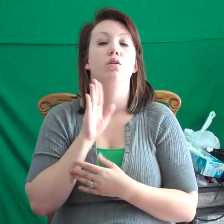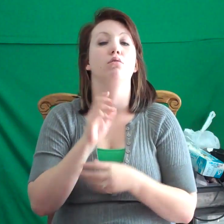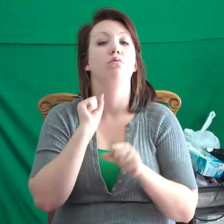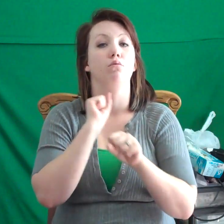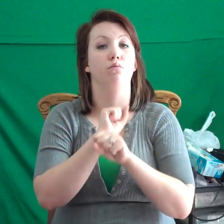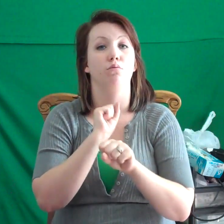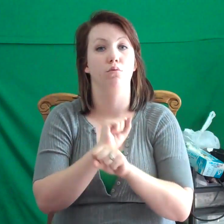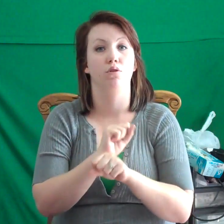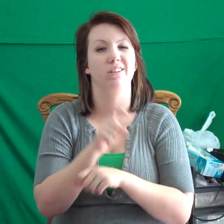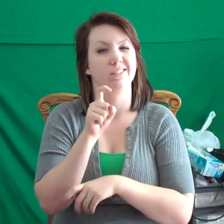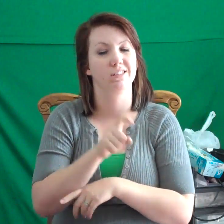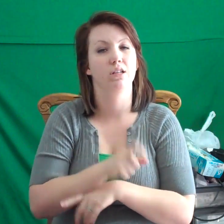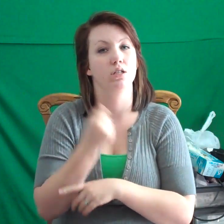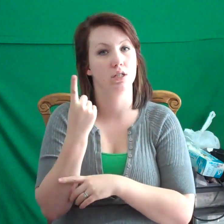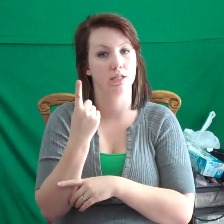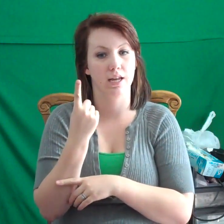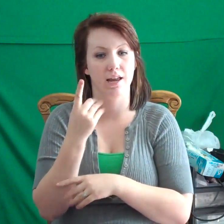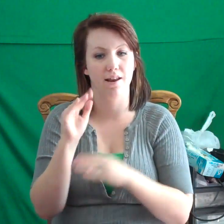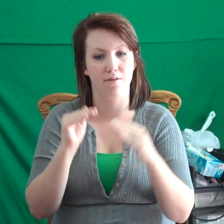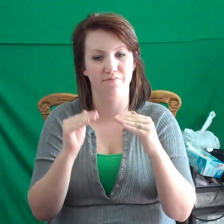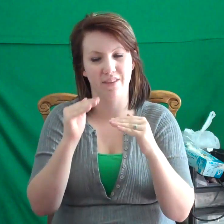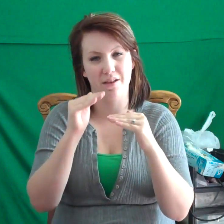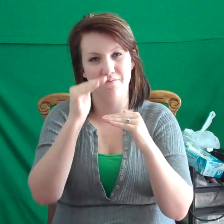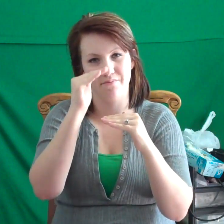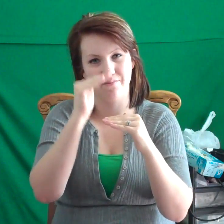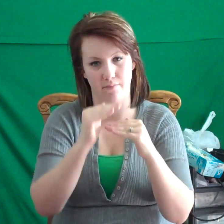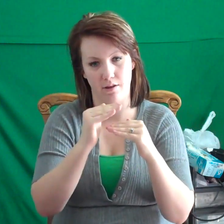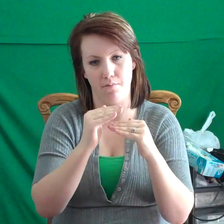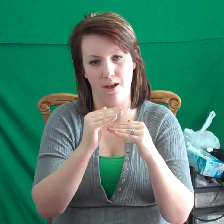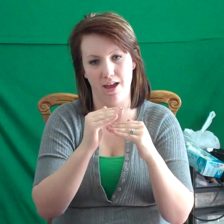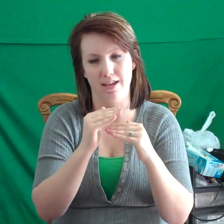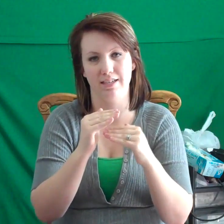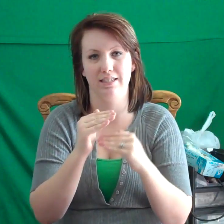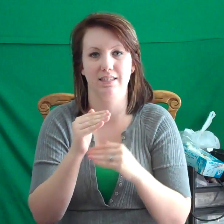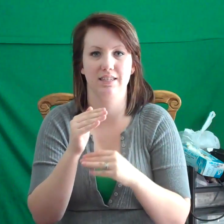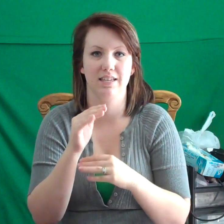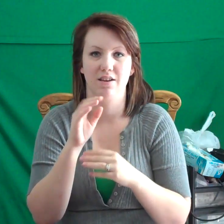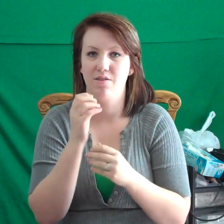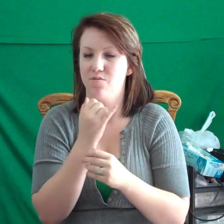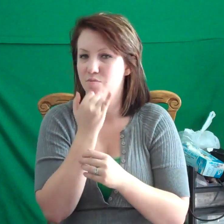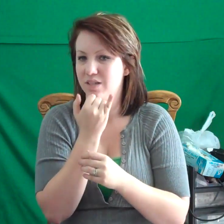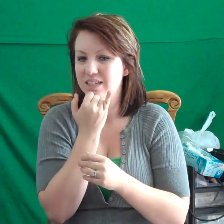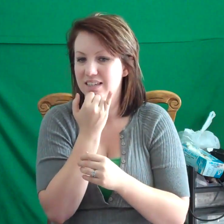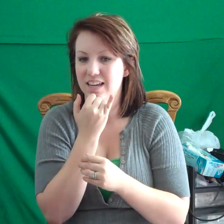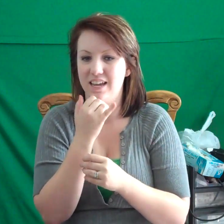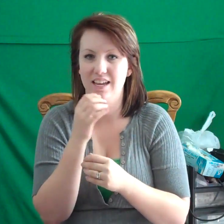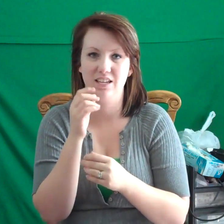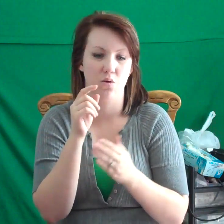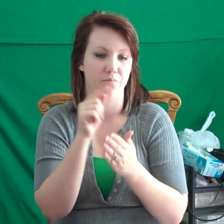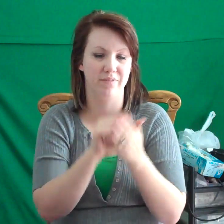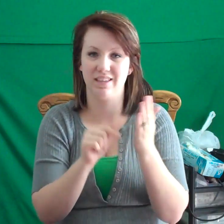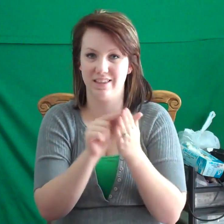how to minimize miscues, how to minimize deletions or substitutions. You certainly want to know how